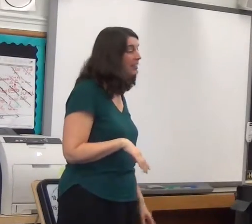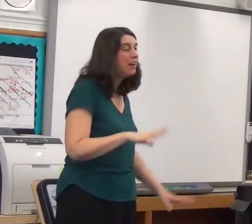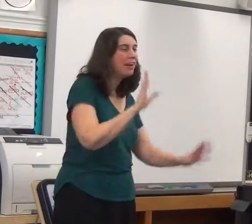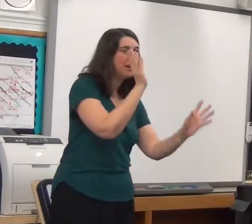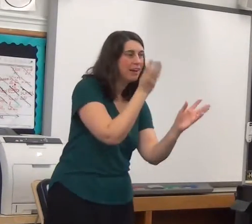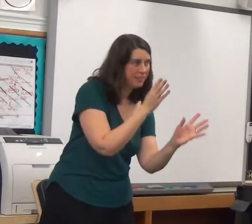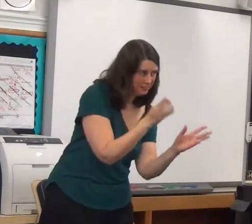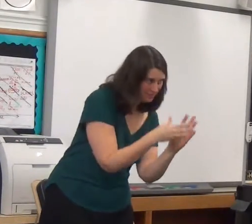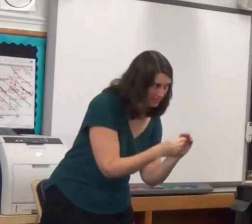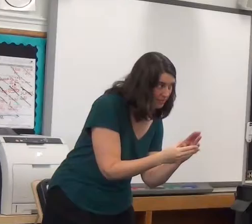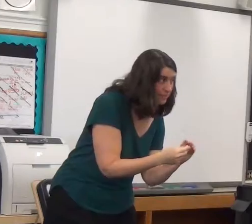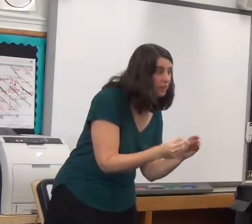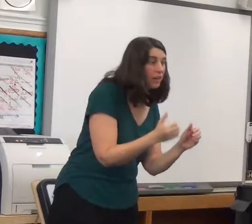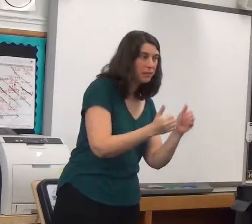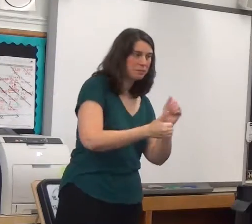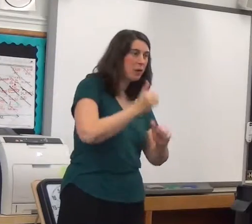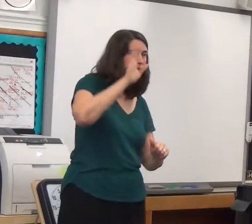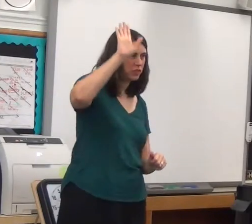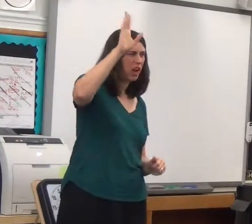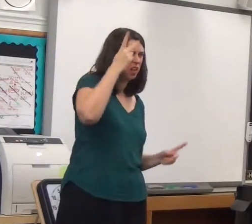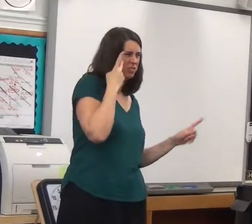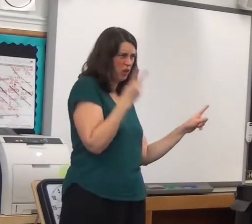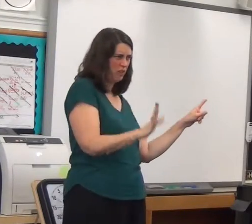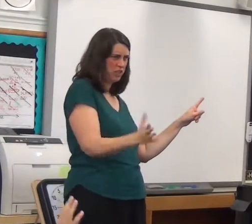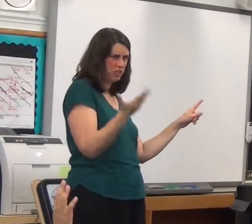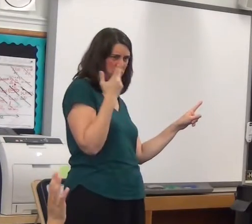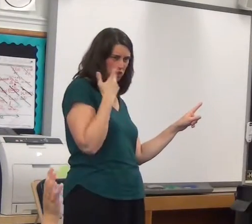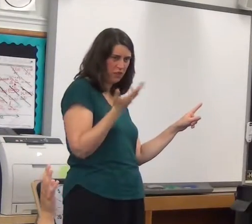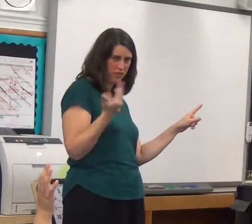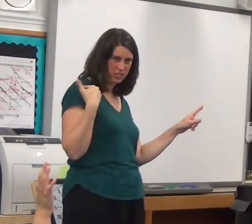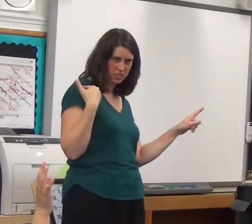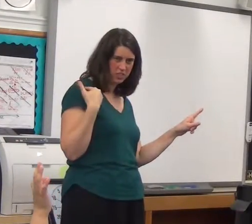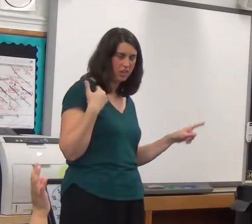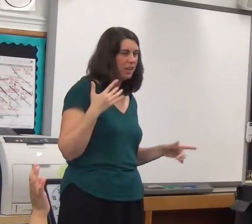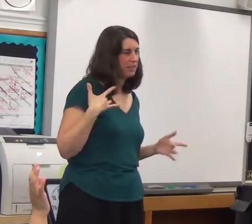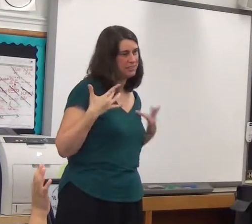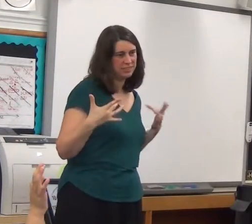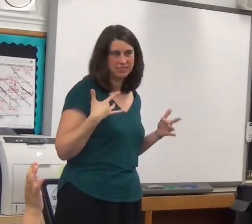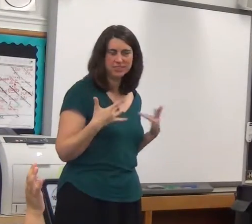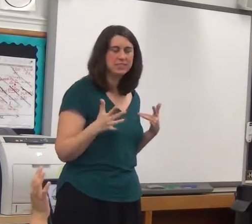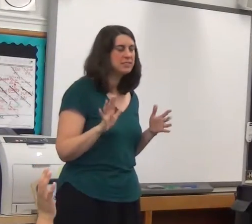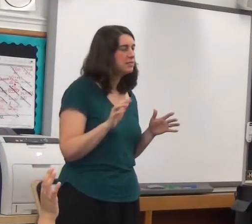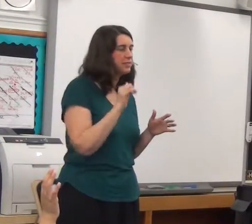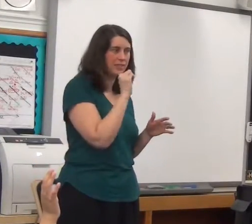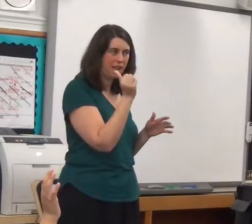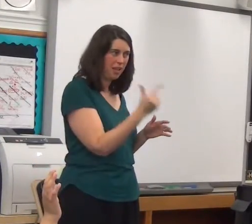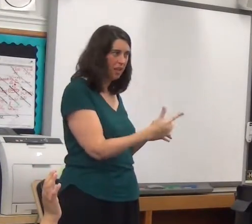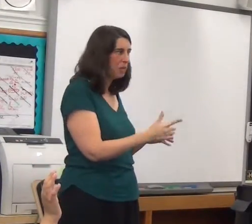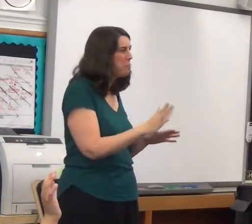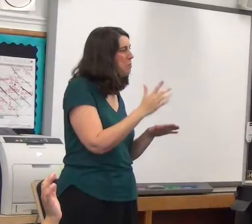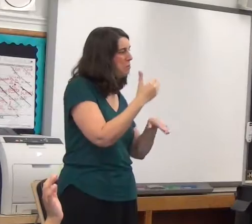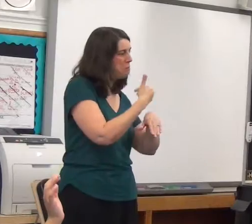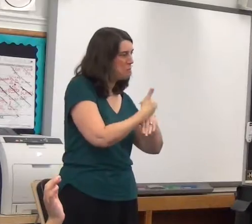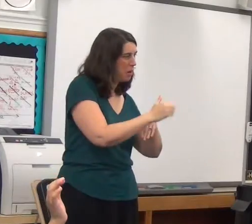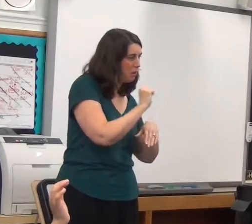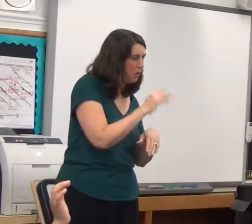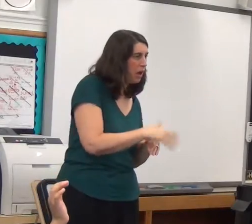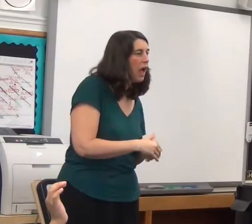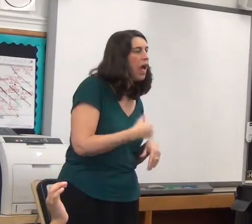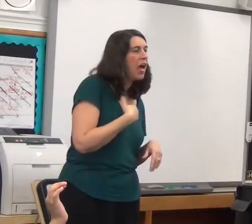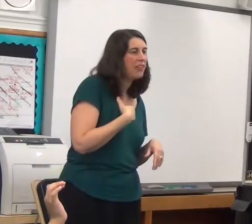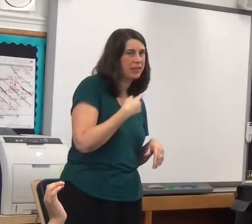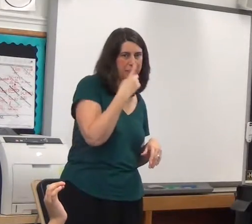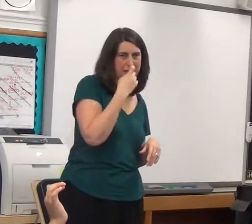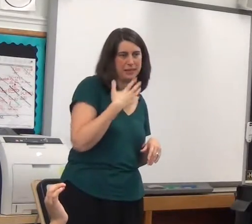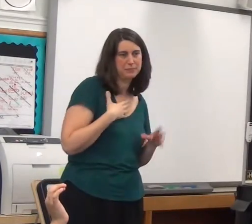I'll tell you what, most of you had your hands up. Most of you were getting excited, but not all of you. But I don't blame you. I think it was